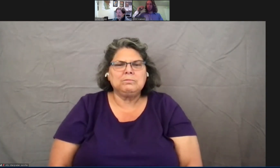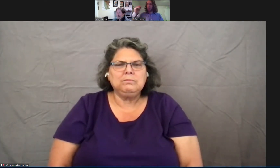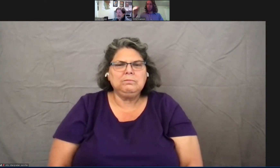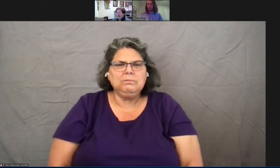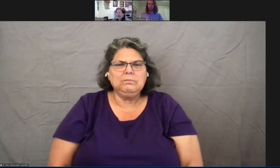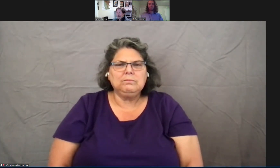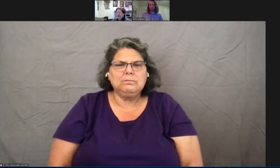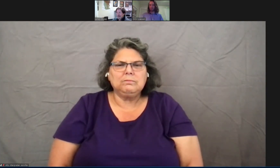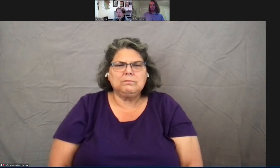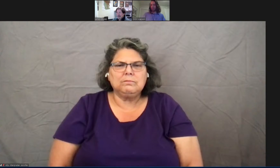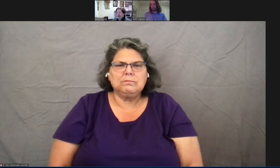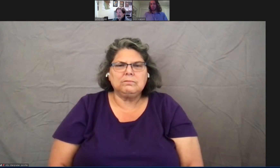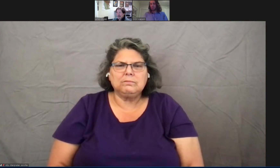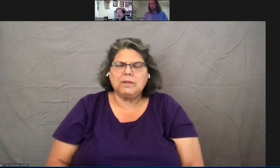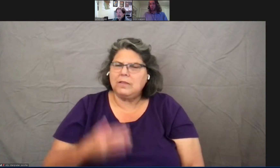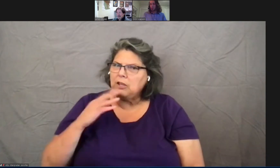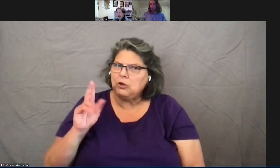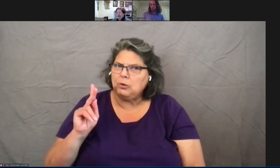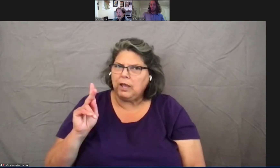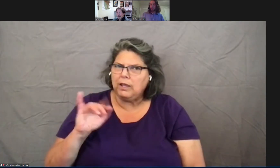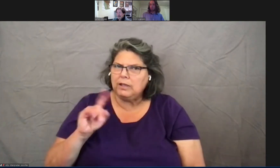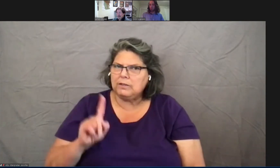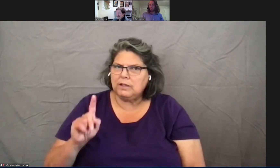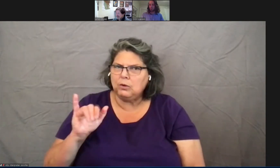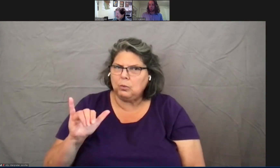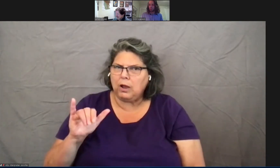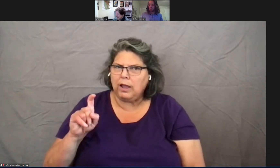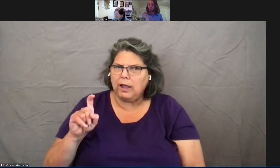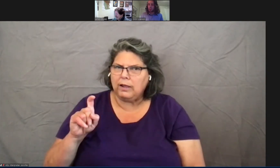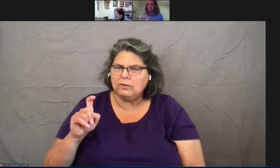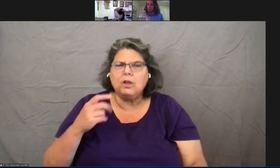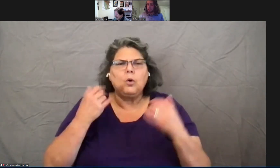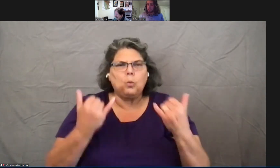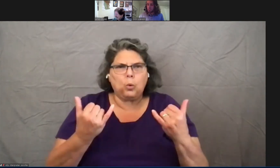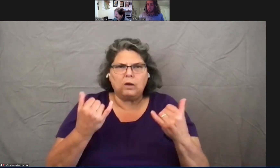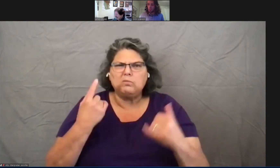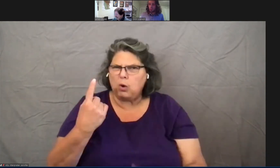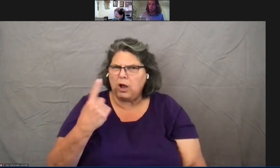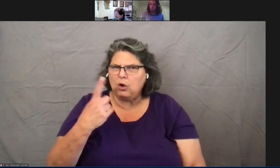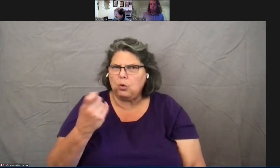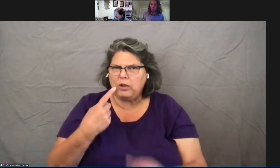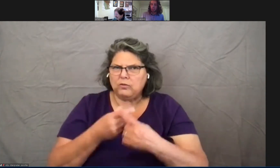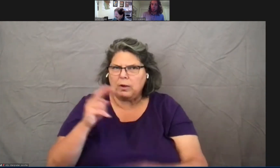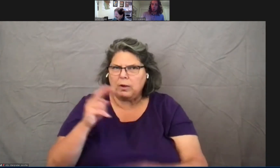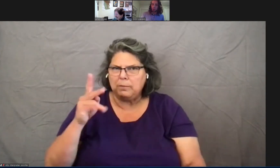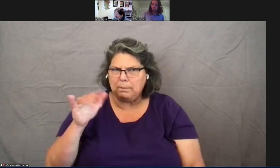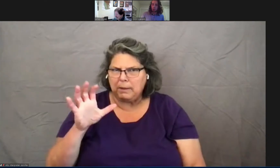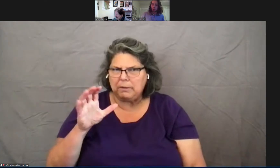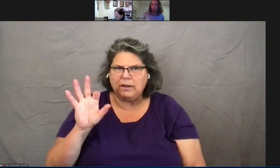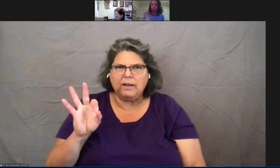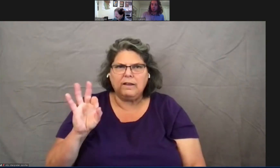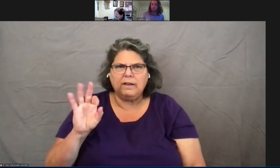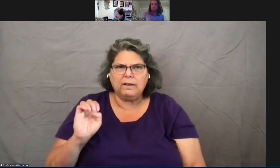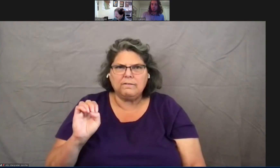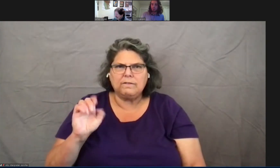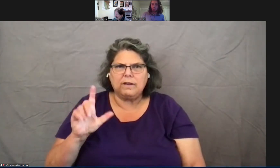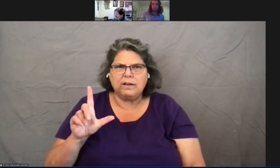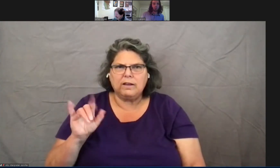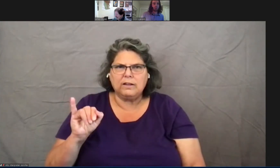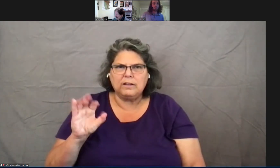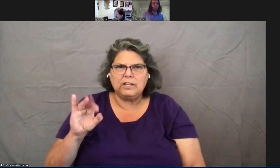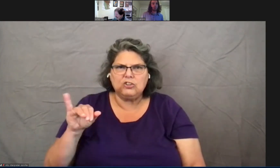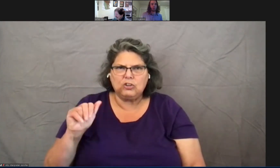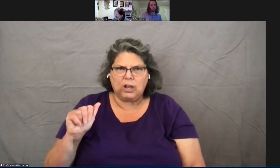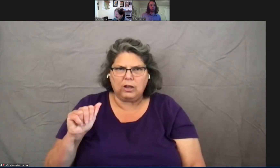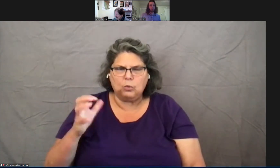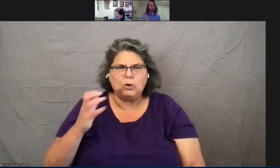Thank you, KZYX. And let's take one question from the public. This is from Felicia, and she wants to know if it's safe for